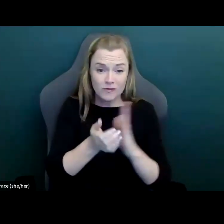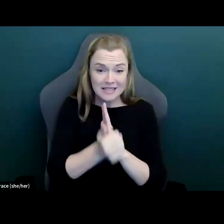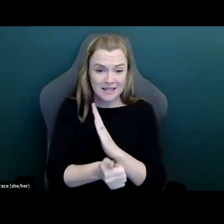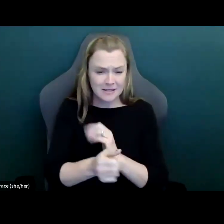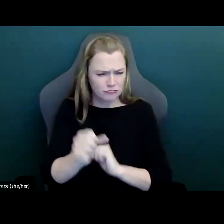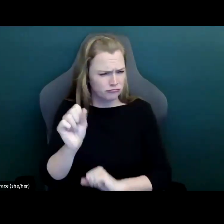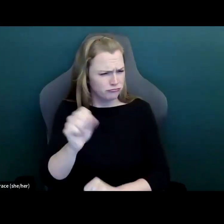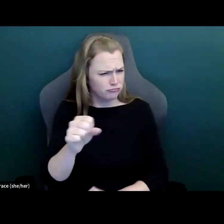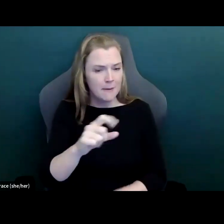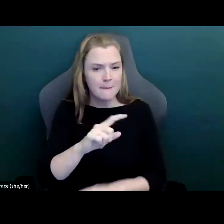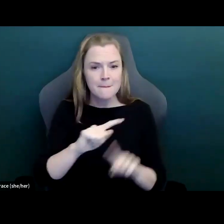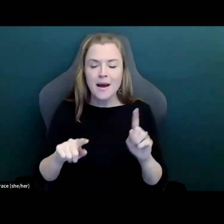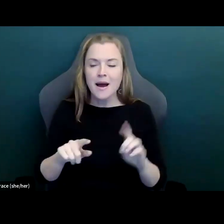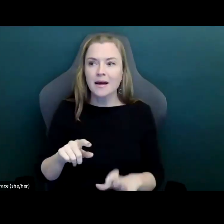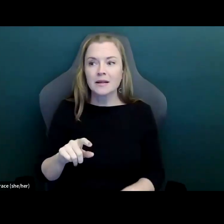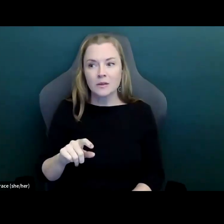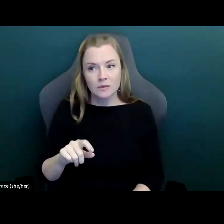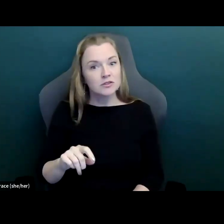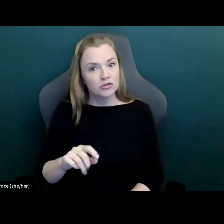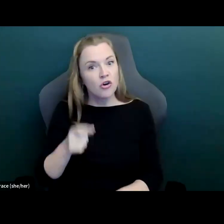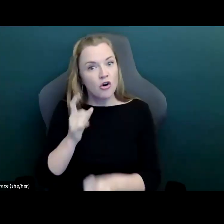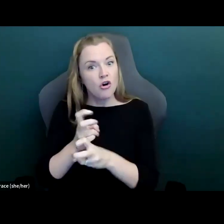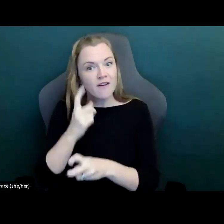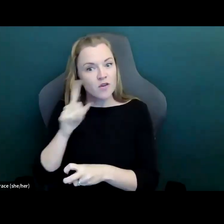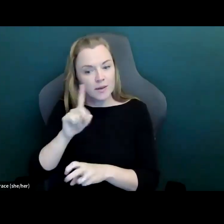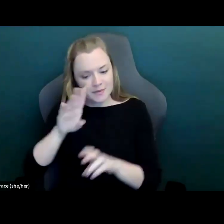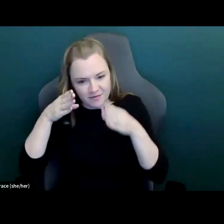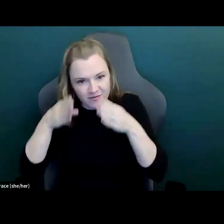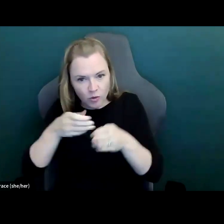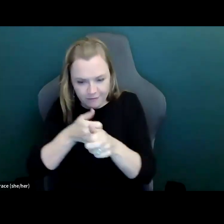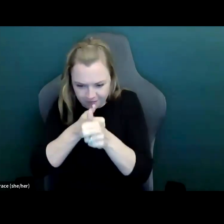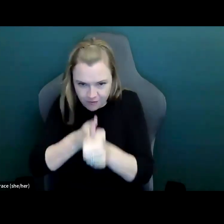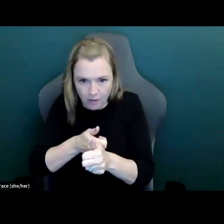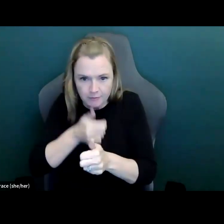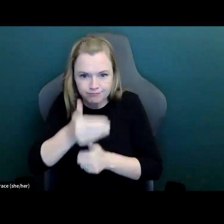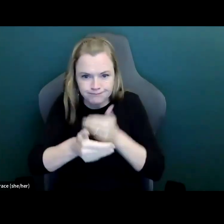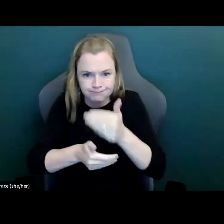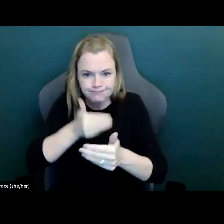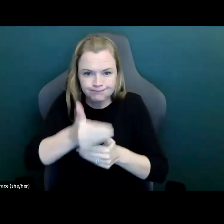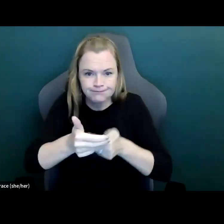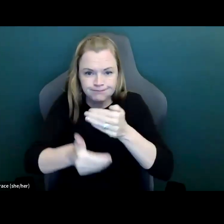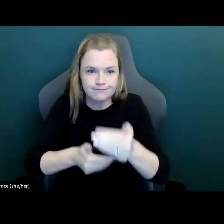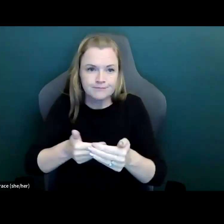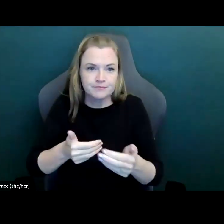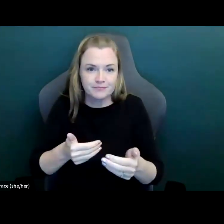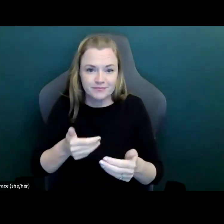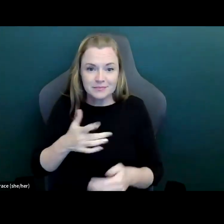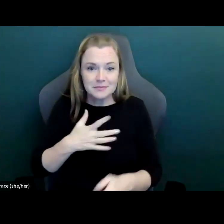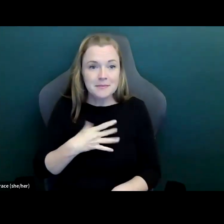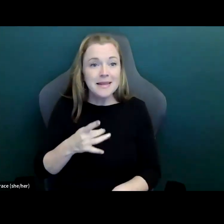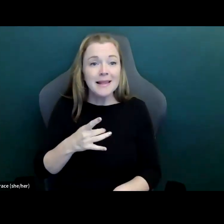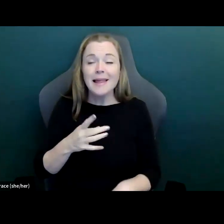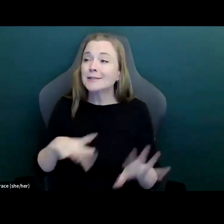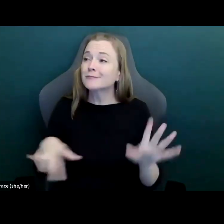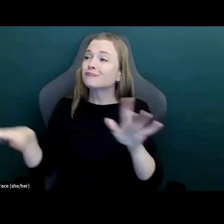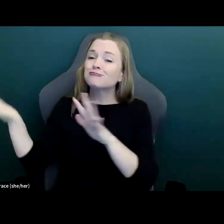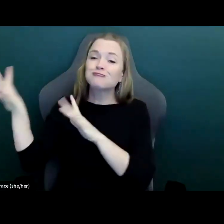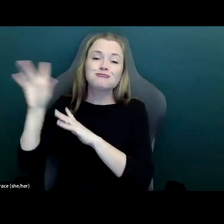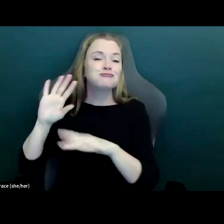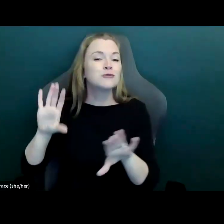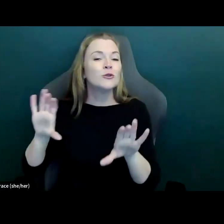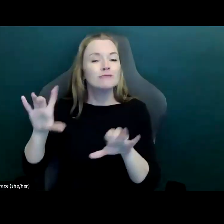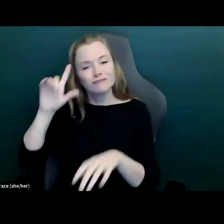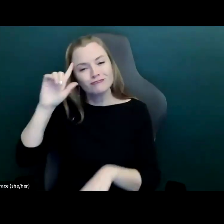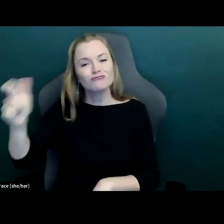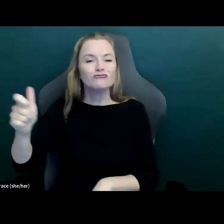disability makes it very challenging for him to stay on task and follow specific instructions, meaning he likes to do it his way. In